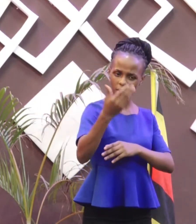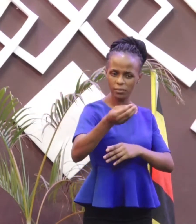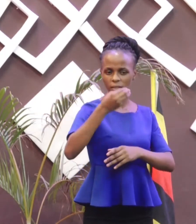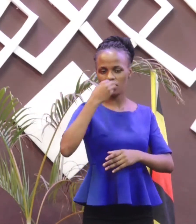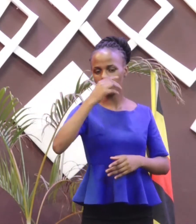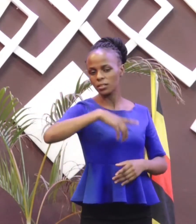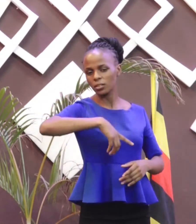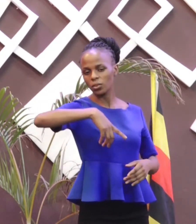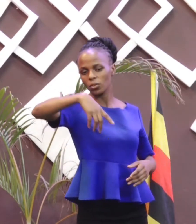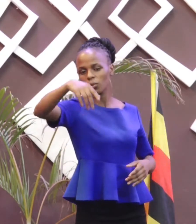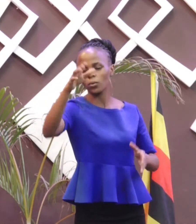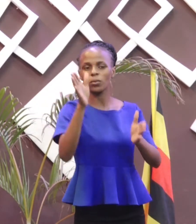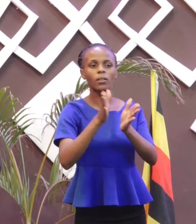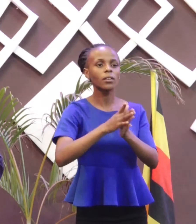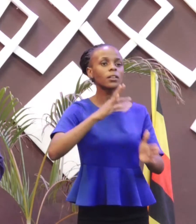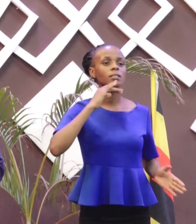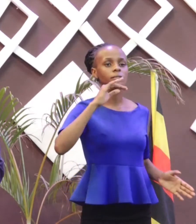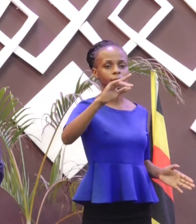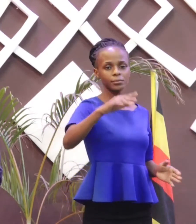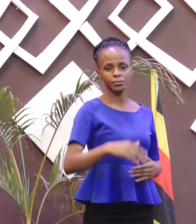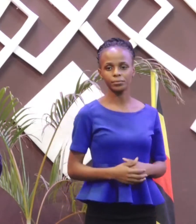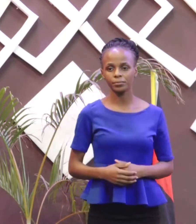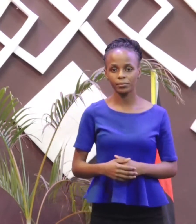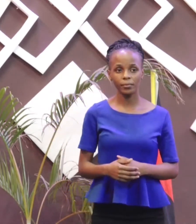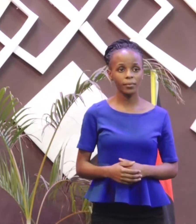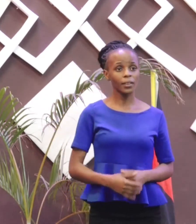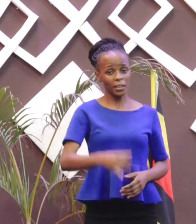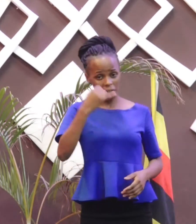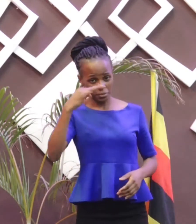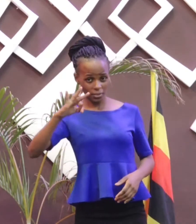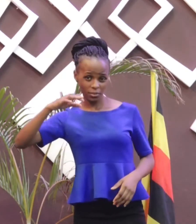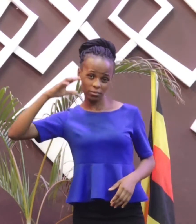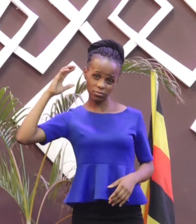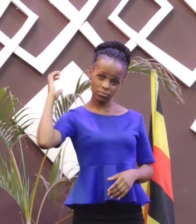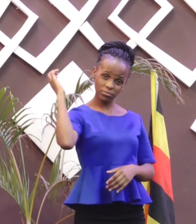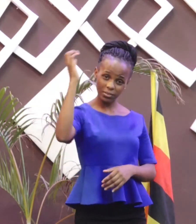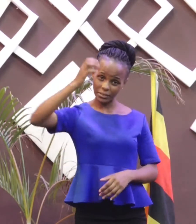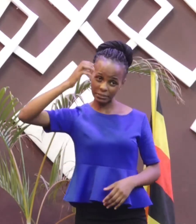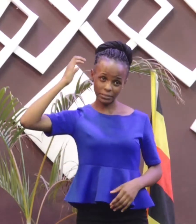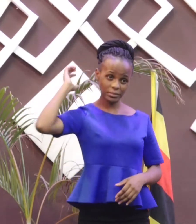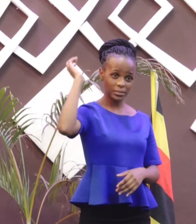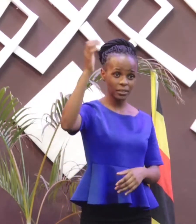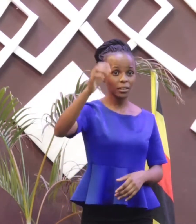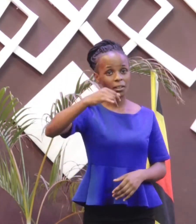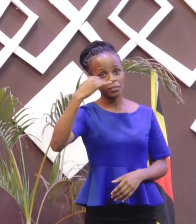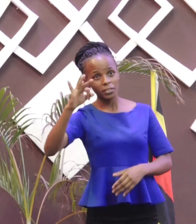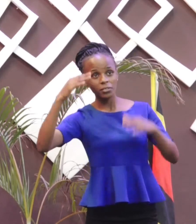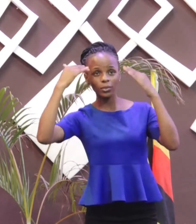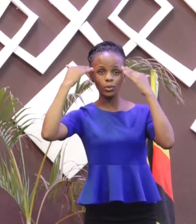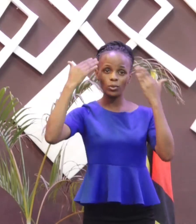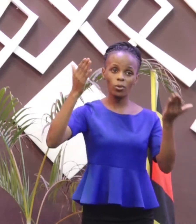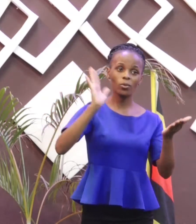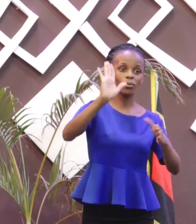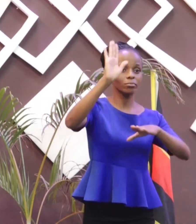olye omuzingo, bw'omala okugulya, genda oyogere. Whether you are an evangelist, whether you don't know your calling